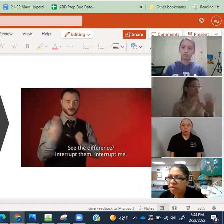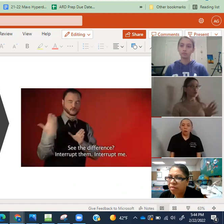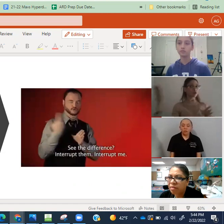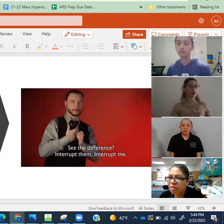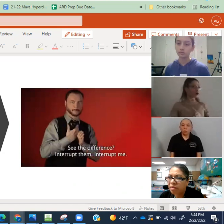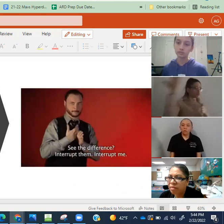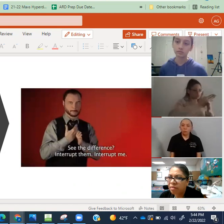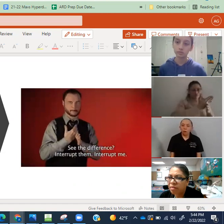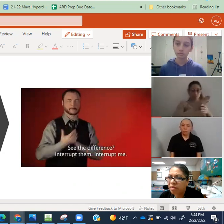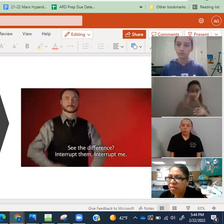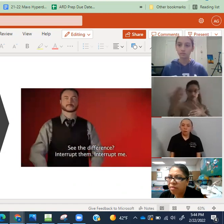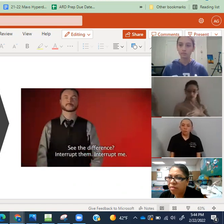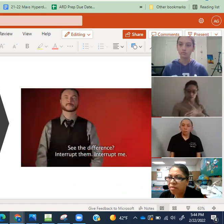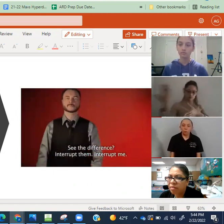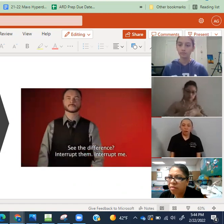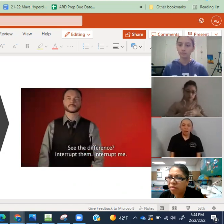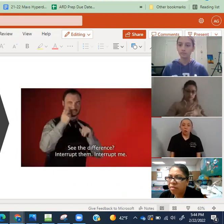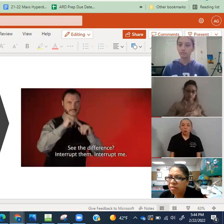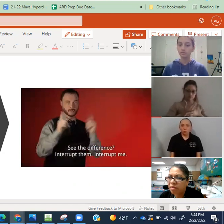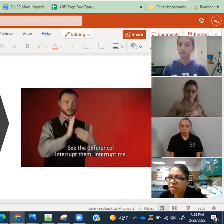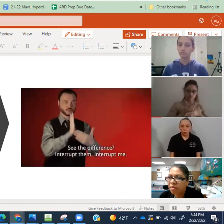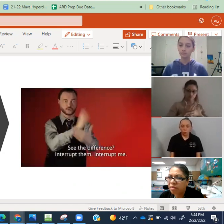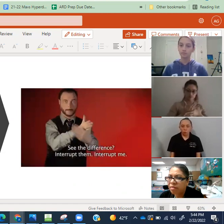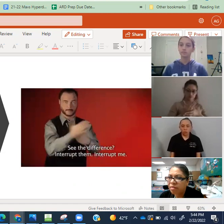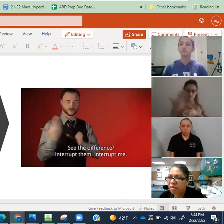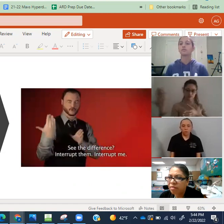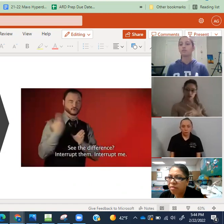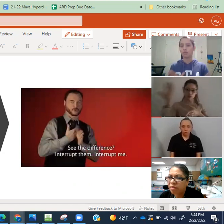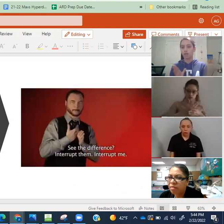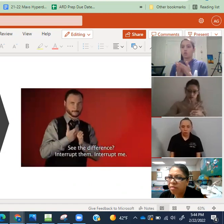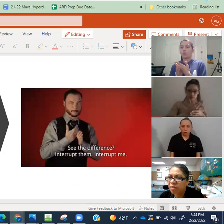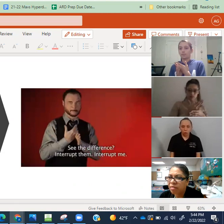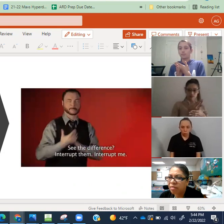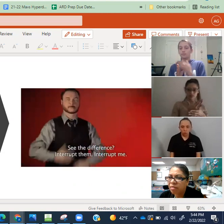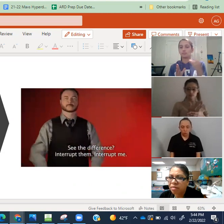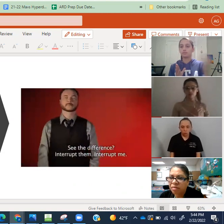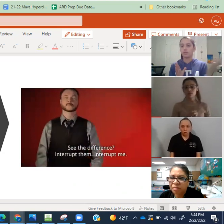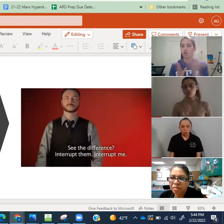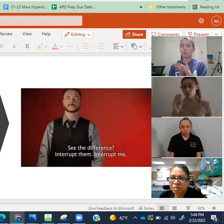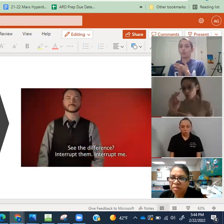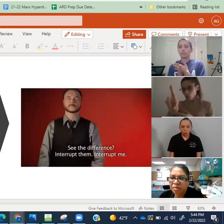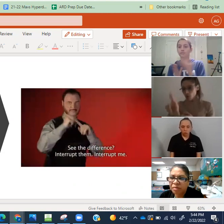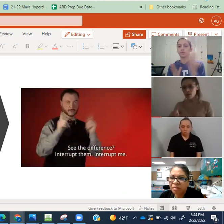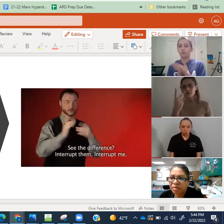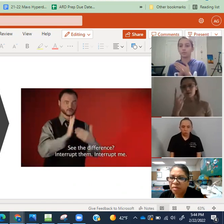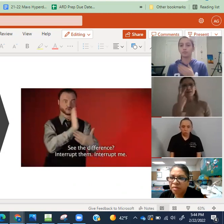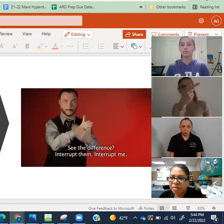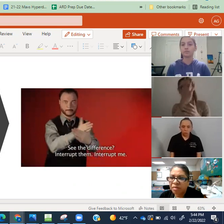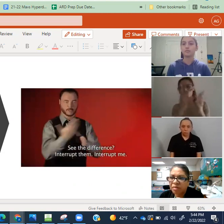you're having a conversation with someone and then someone comes and interrupts you, this is a sign for that, interrupt.